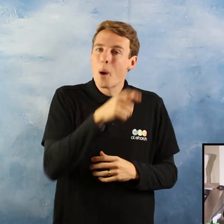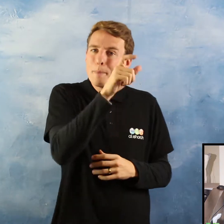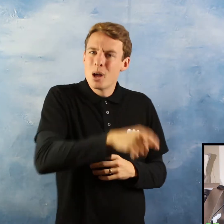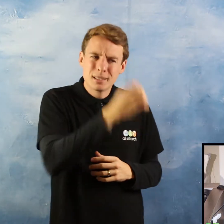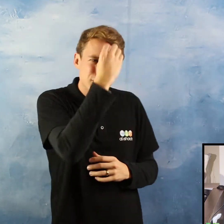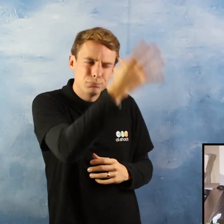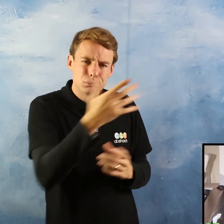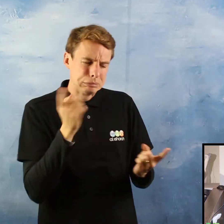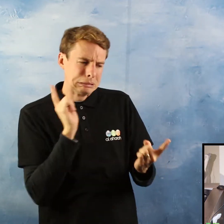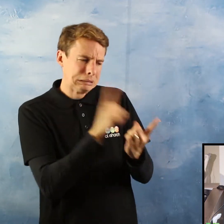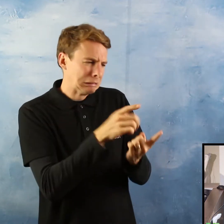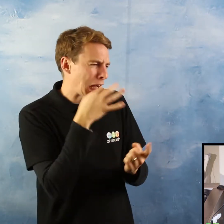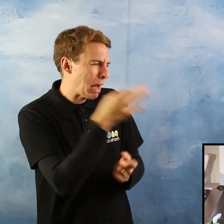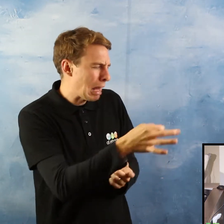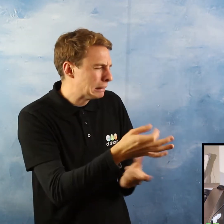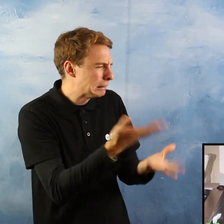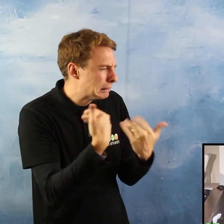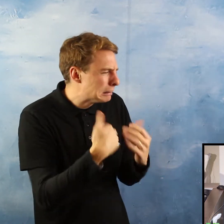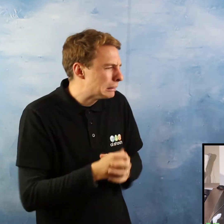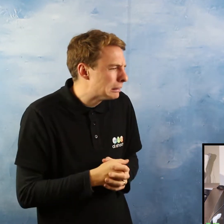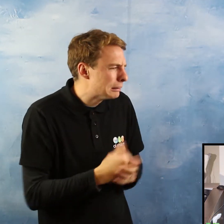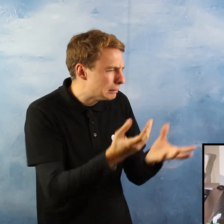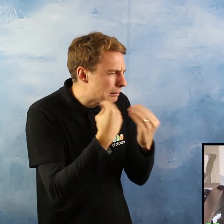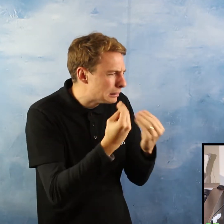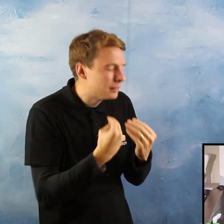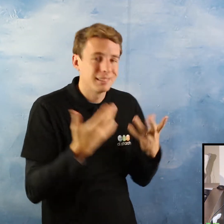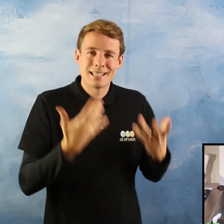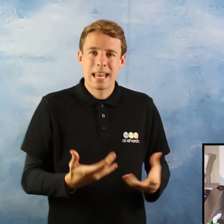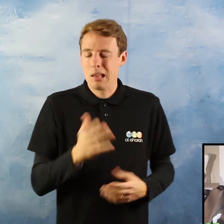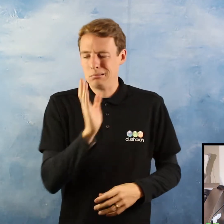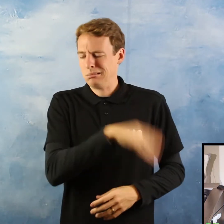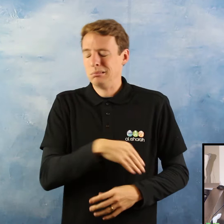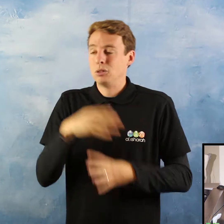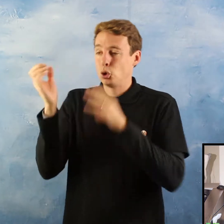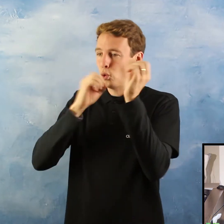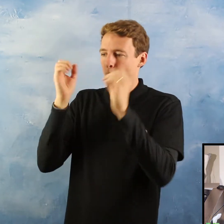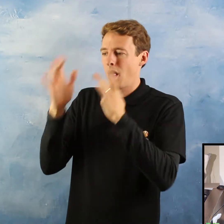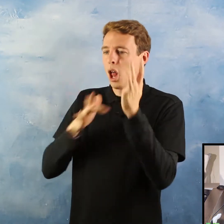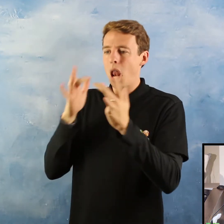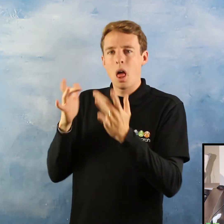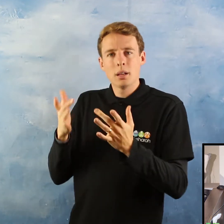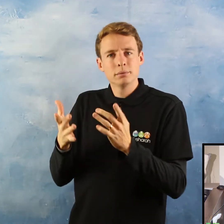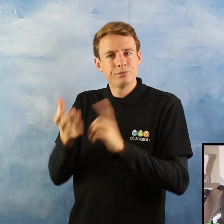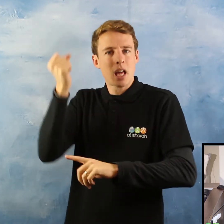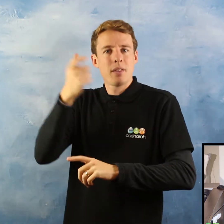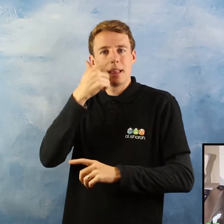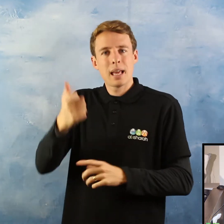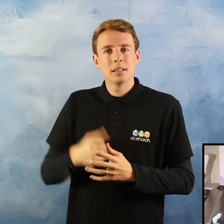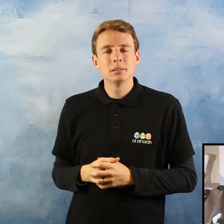anymore. The same thing is going to happen when something new comes. So you have to look at it